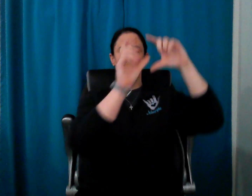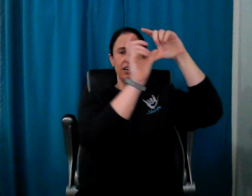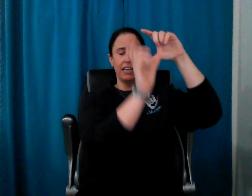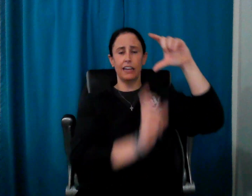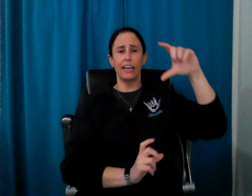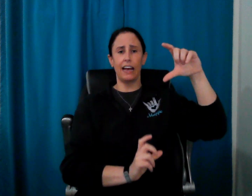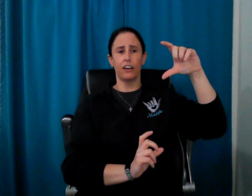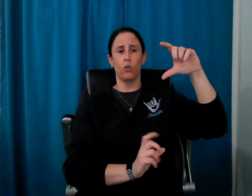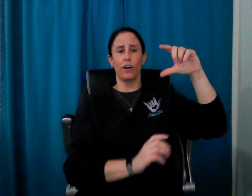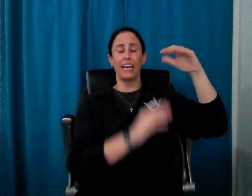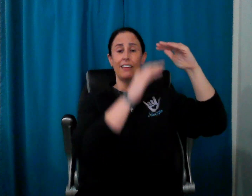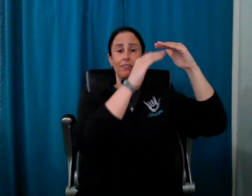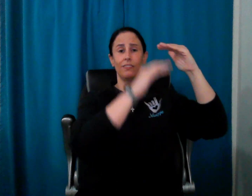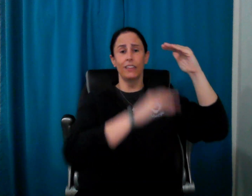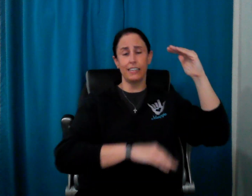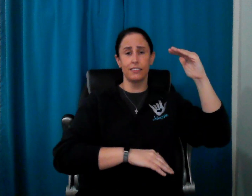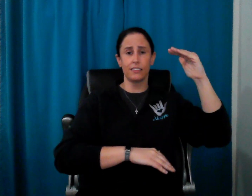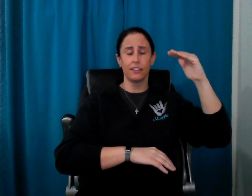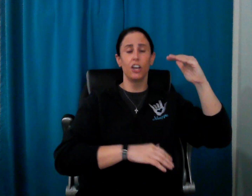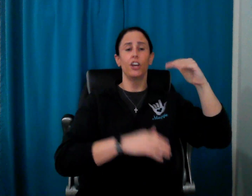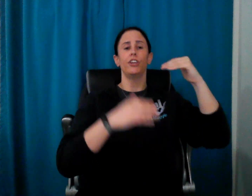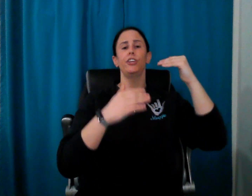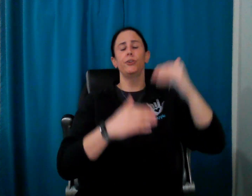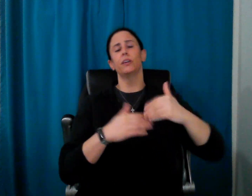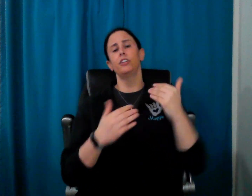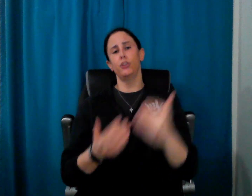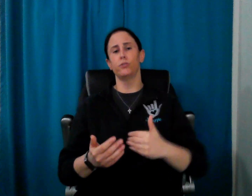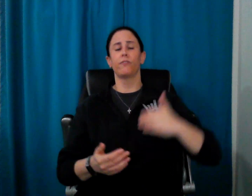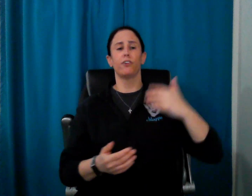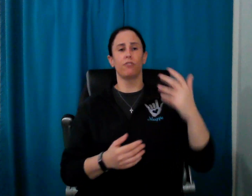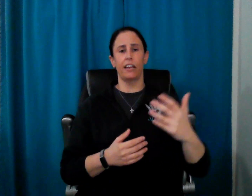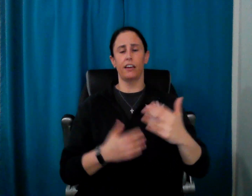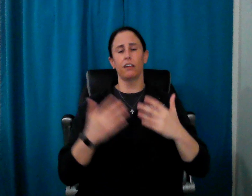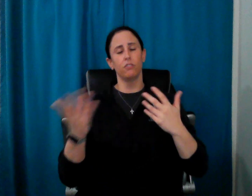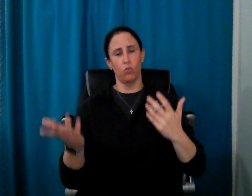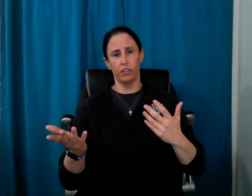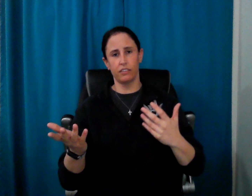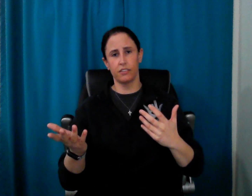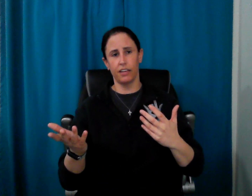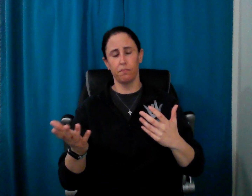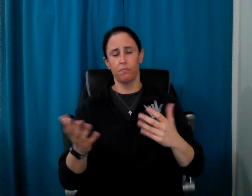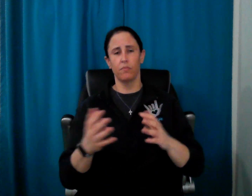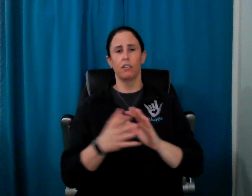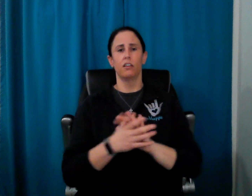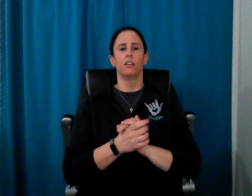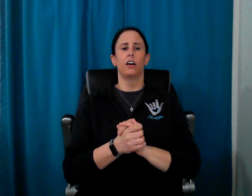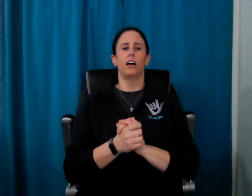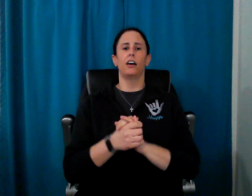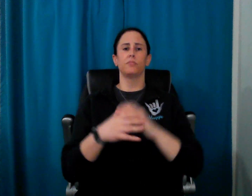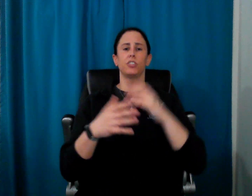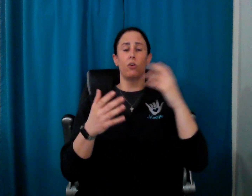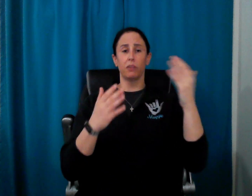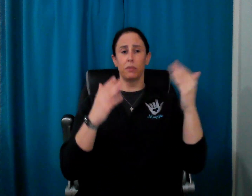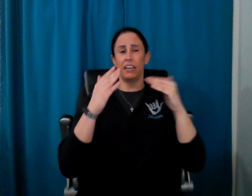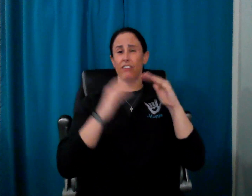put in a category and list, you can use for ranking or listing. So I'm going to be giving